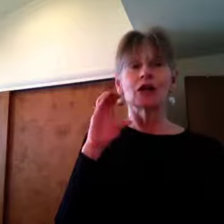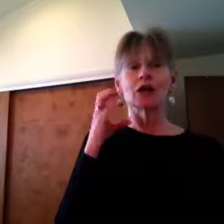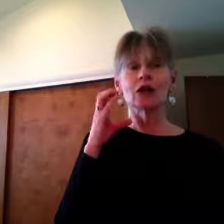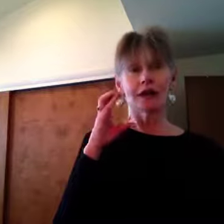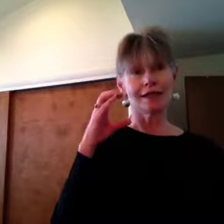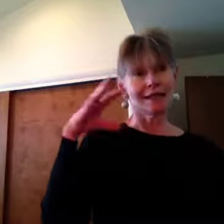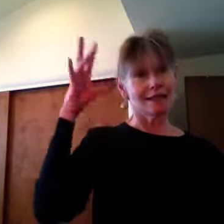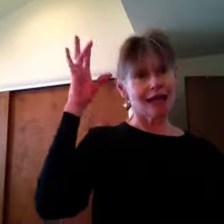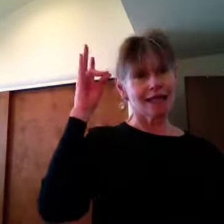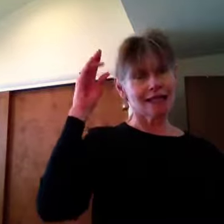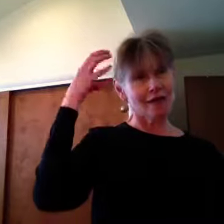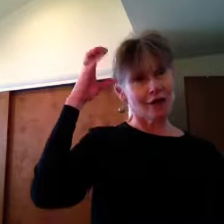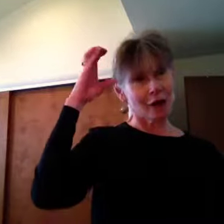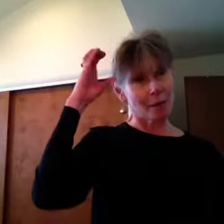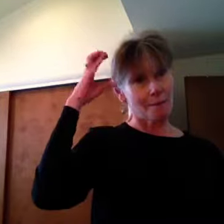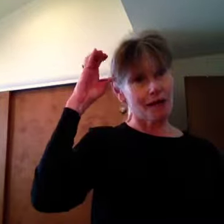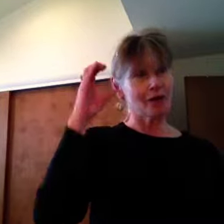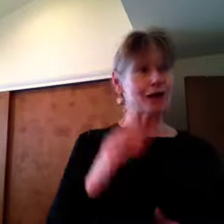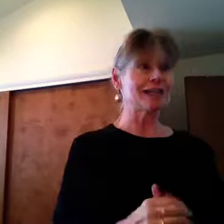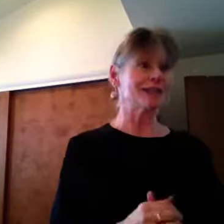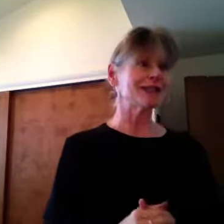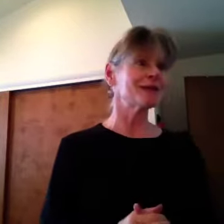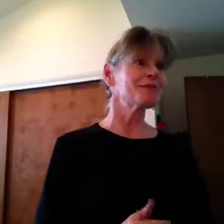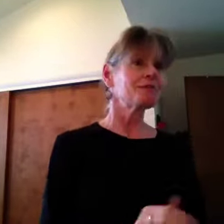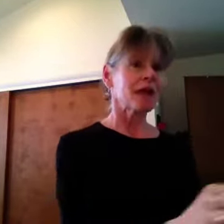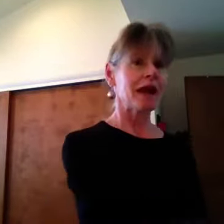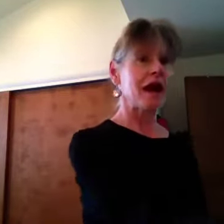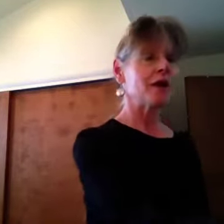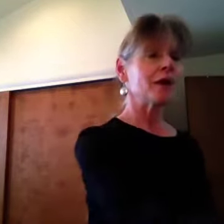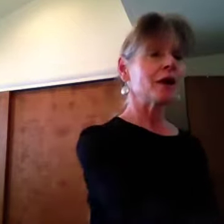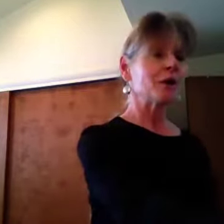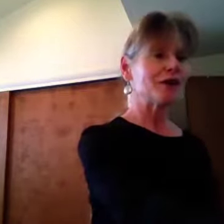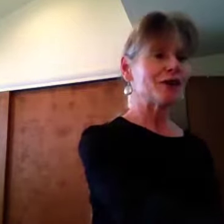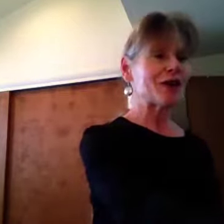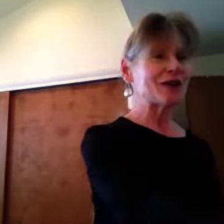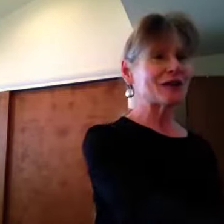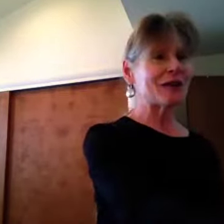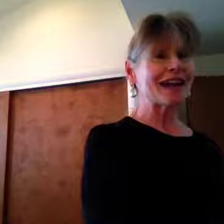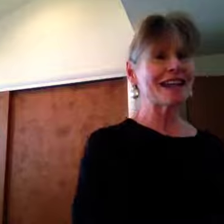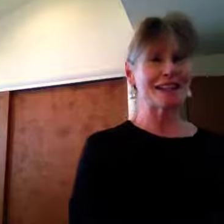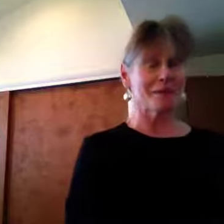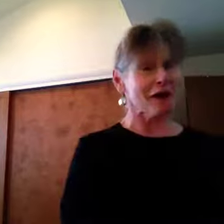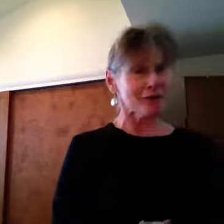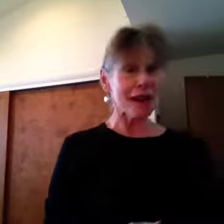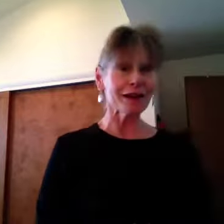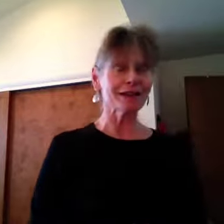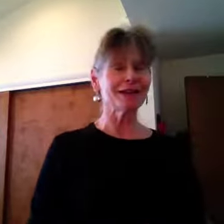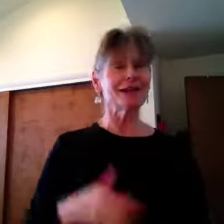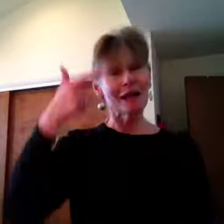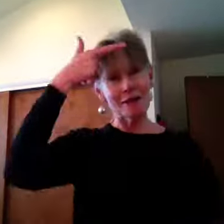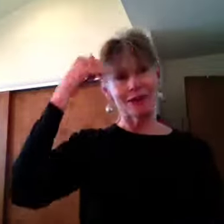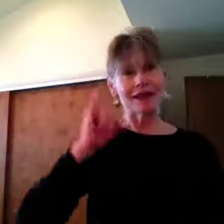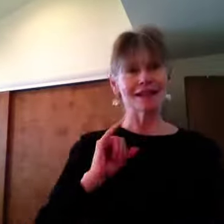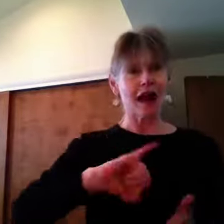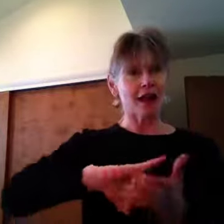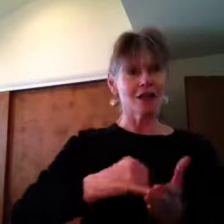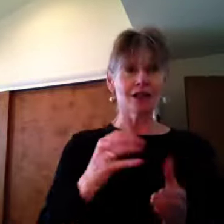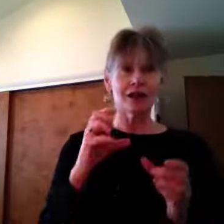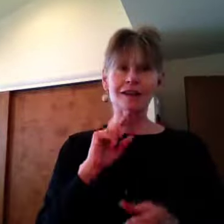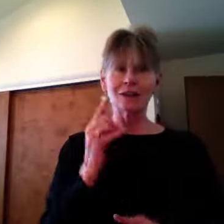girl cousins and 7 male cousins. And I'll review those when I get to them alphabetically, because I just